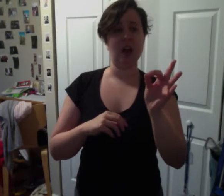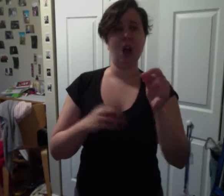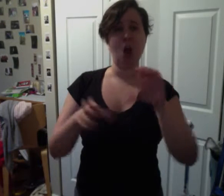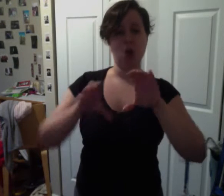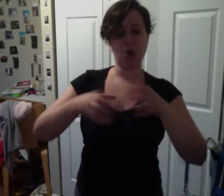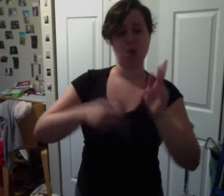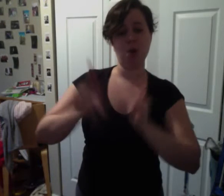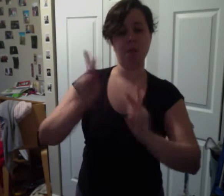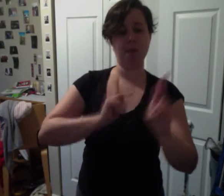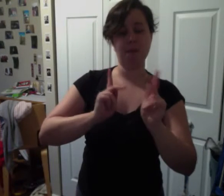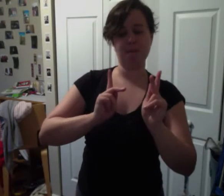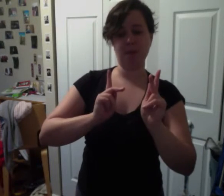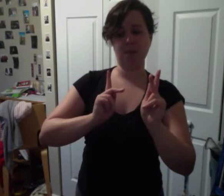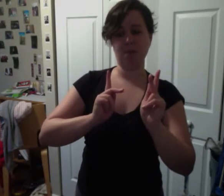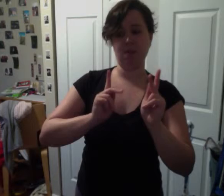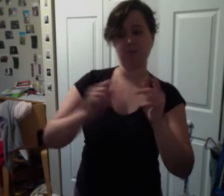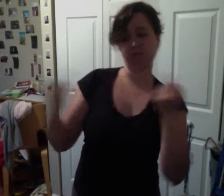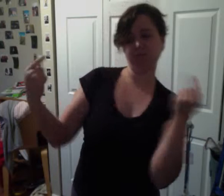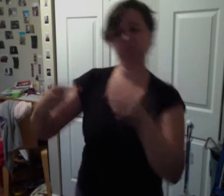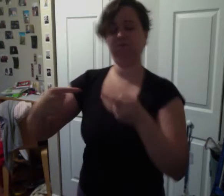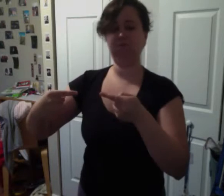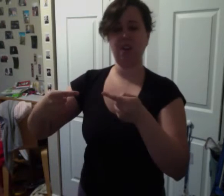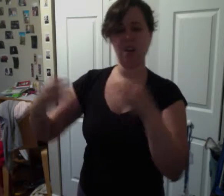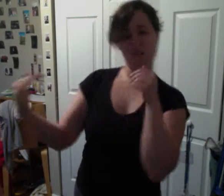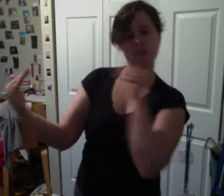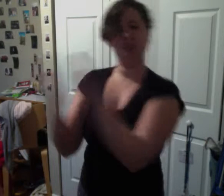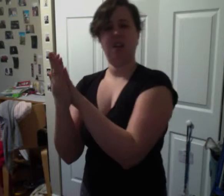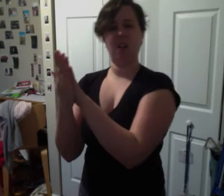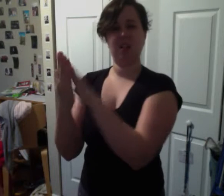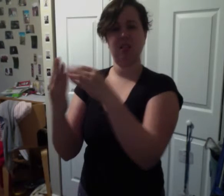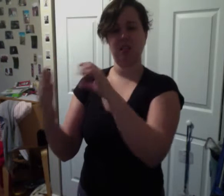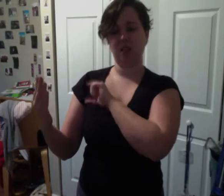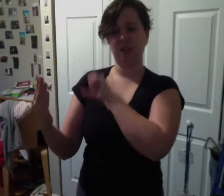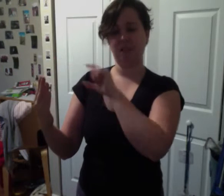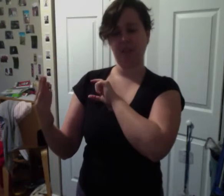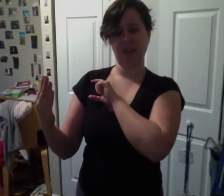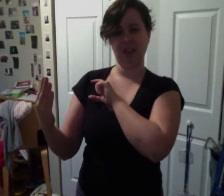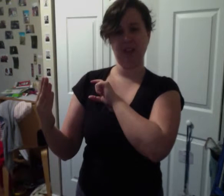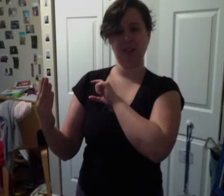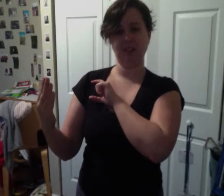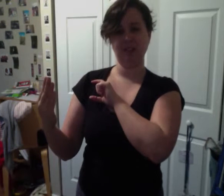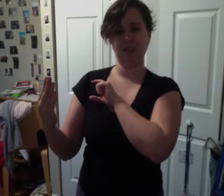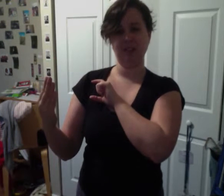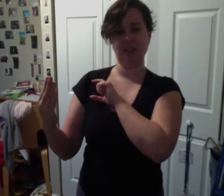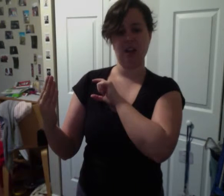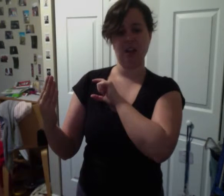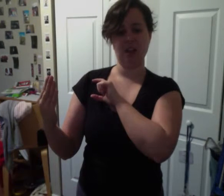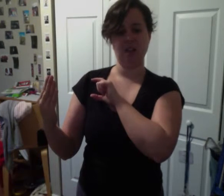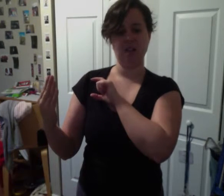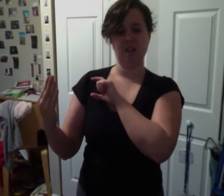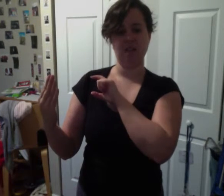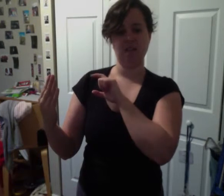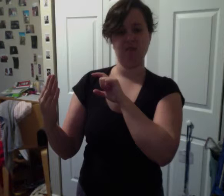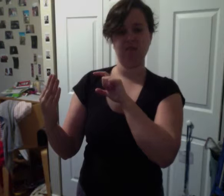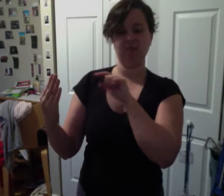this sparked the modern gay rights movement. It was an amazing story, and it piqued my interest. So I decided to